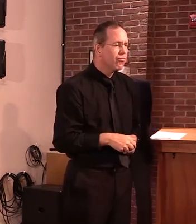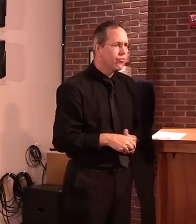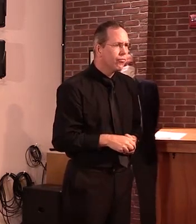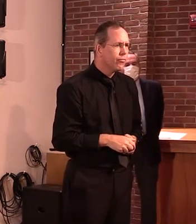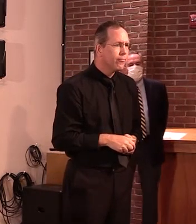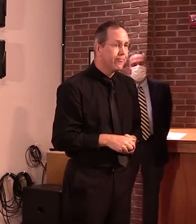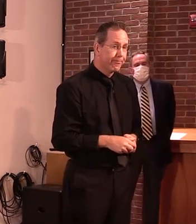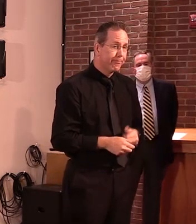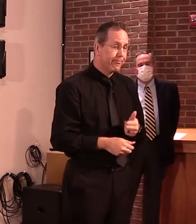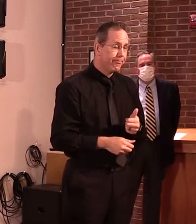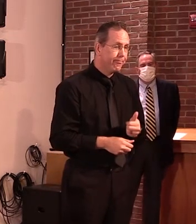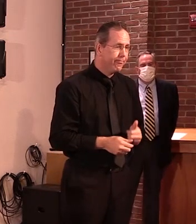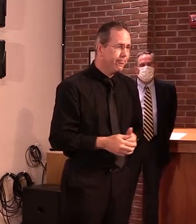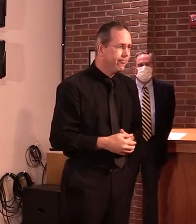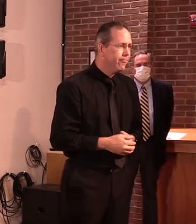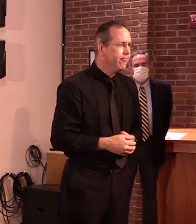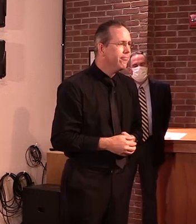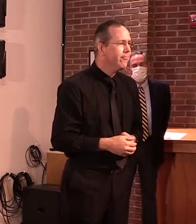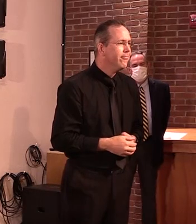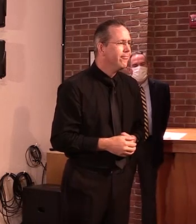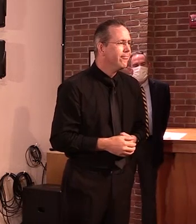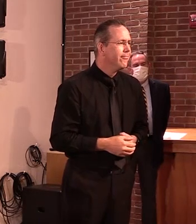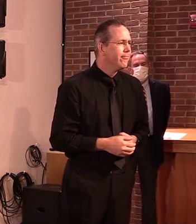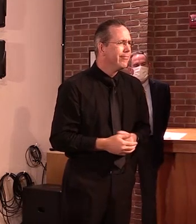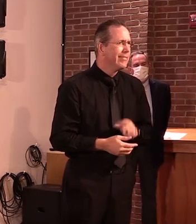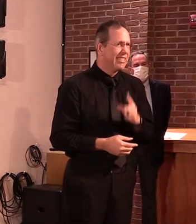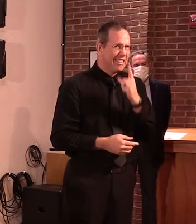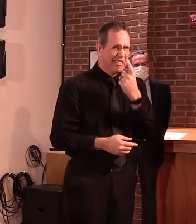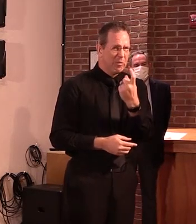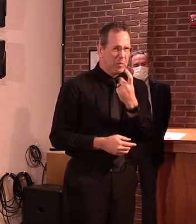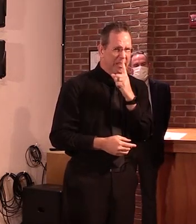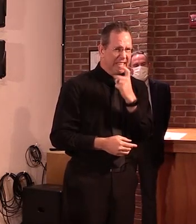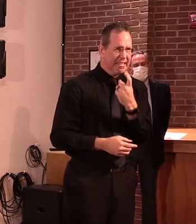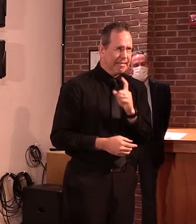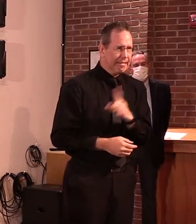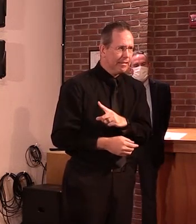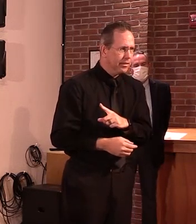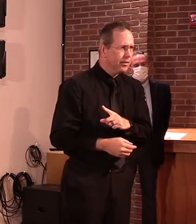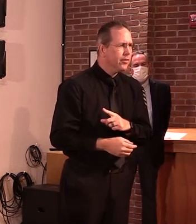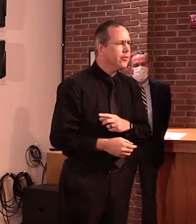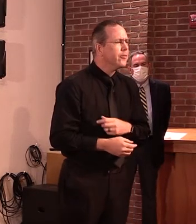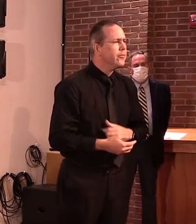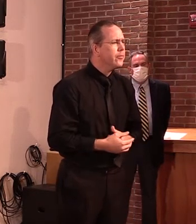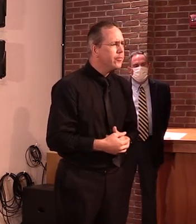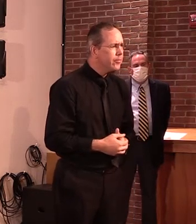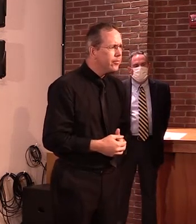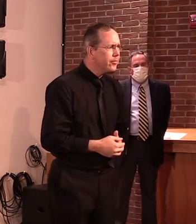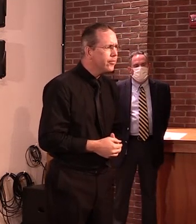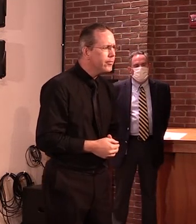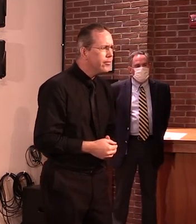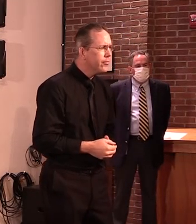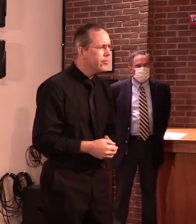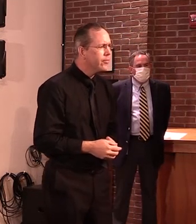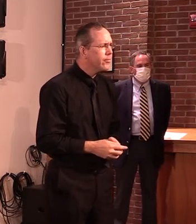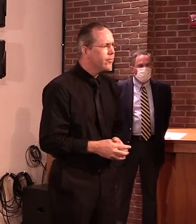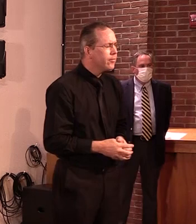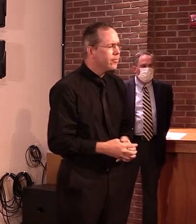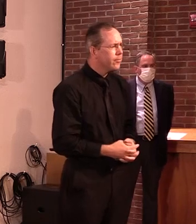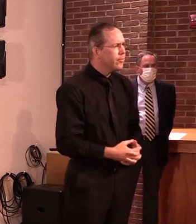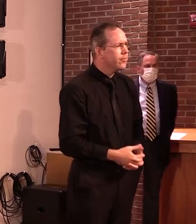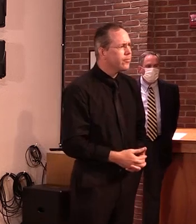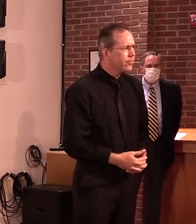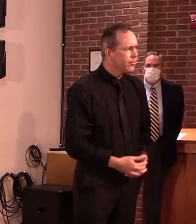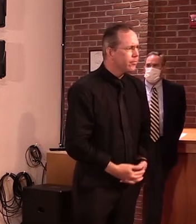Thank you. Also, Governor, I heard your comment about Saturday's rally. Are you also concerned